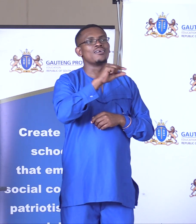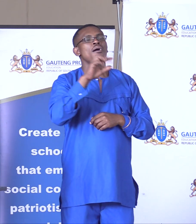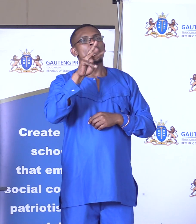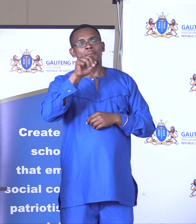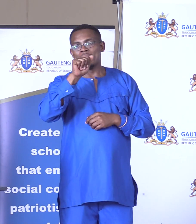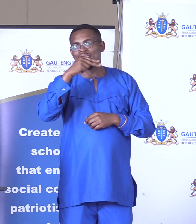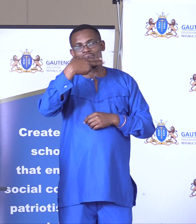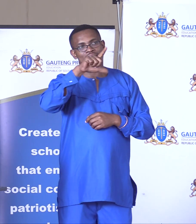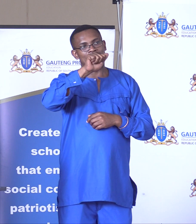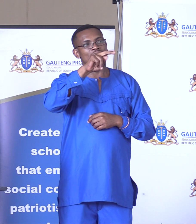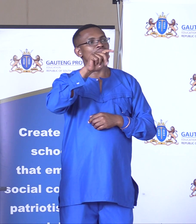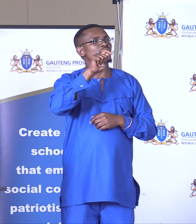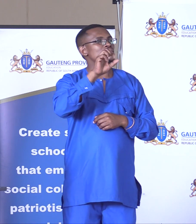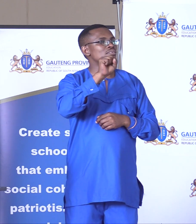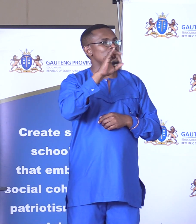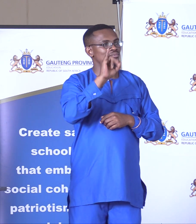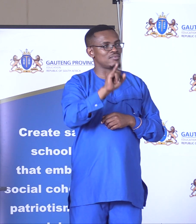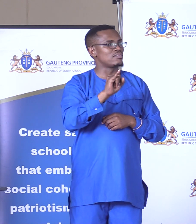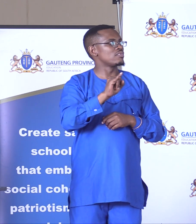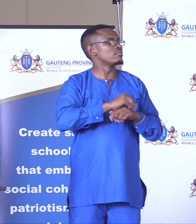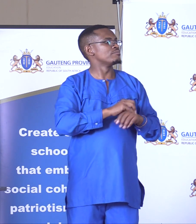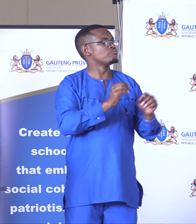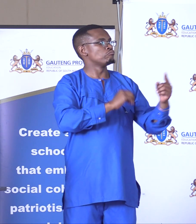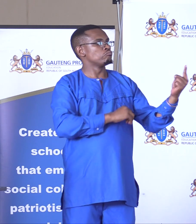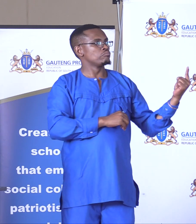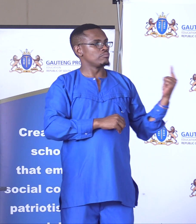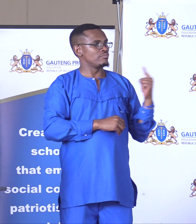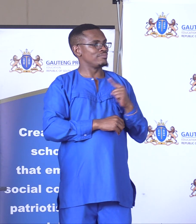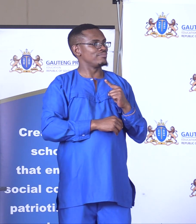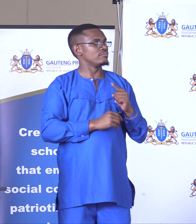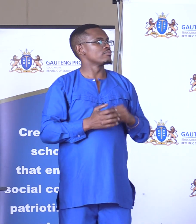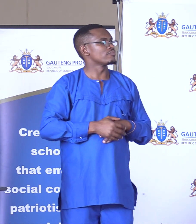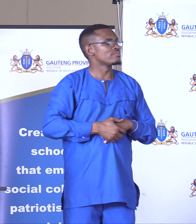Matlhatsi, Karabo, and Bokamoso. Let's welcome them to the stage, ladies and gentlemen.